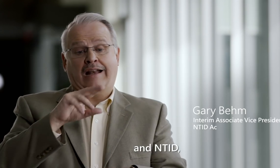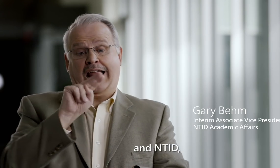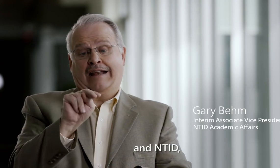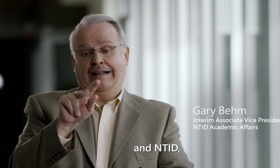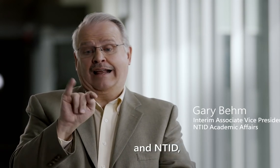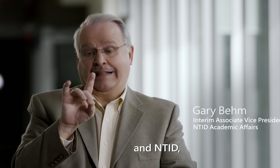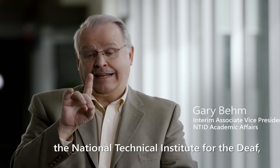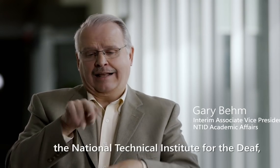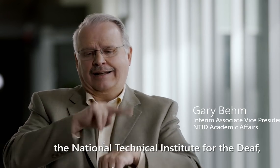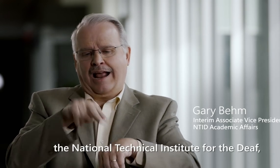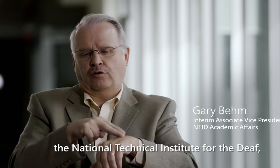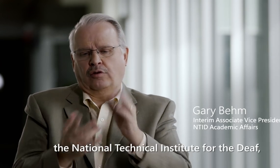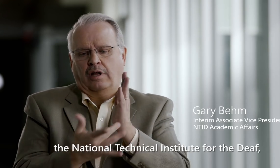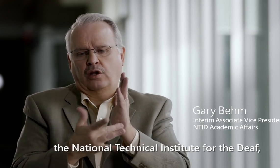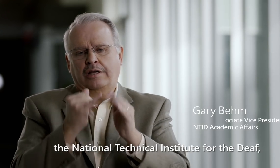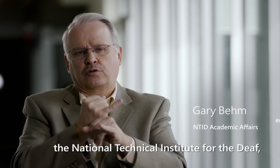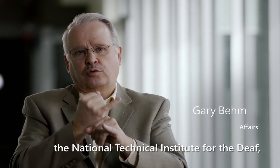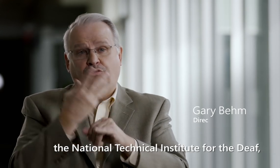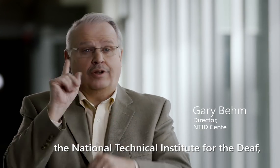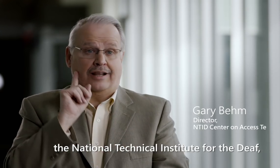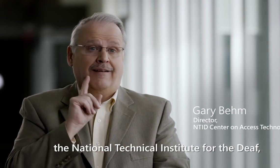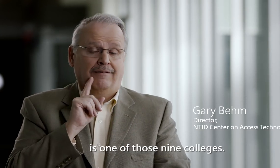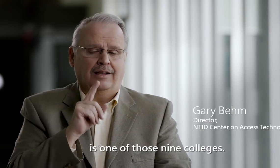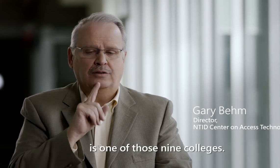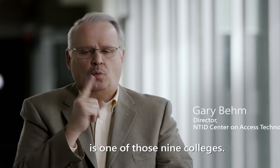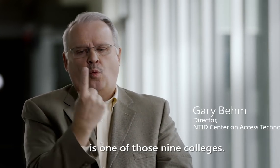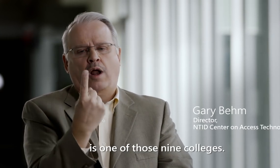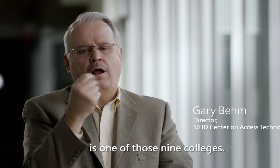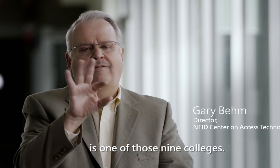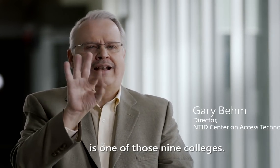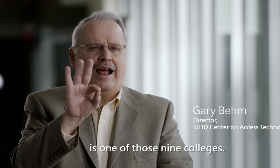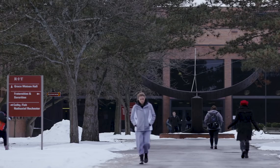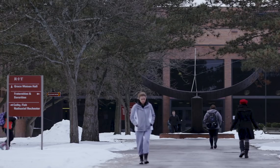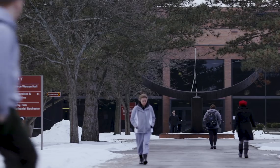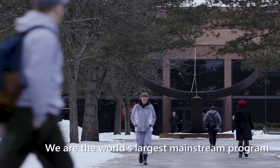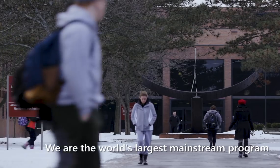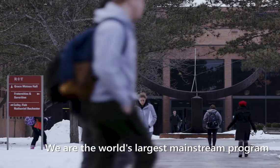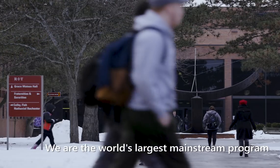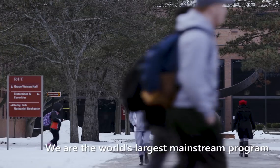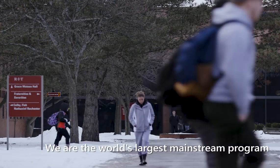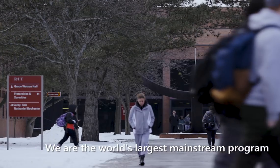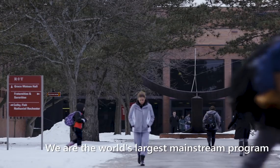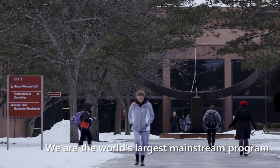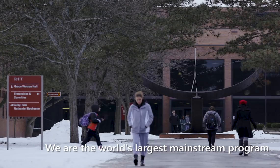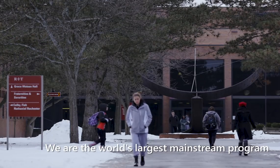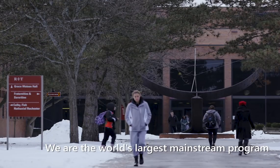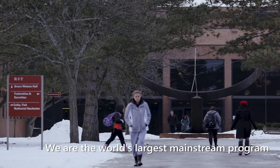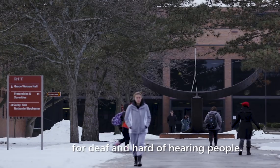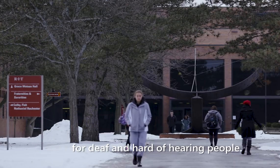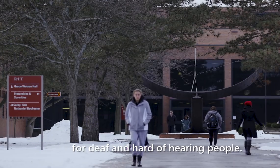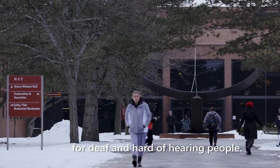And NTID, the National Technical Institute for the Deaf, is one of those nine colleges. We are the world's largest mainstream